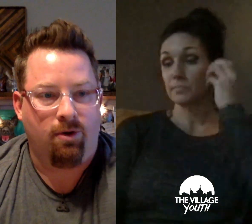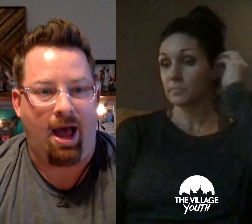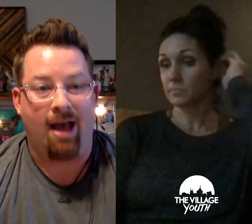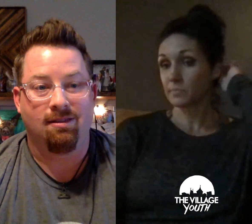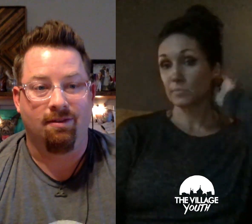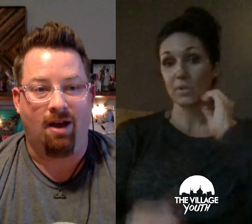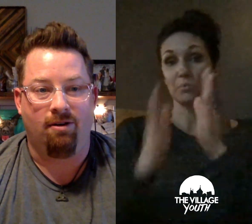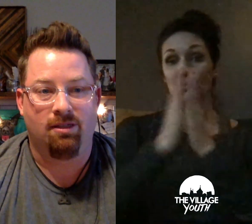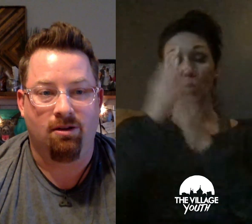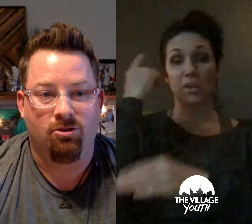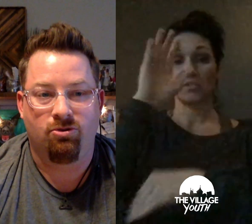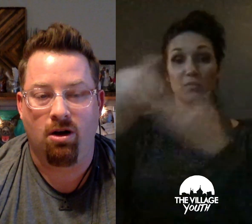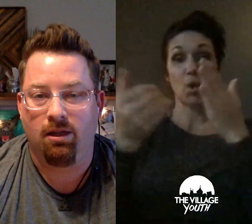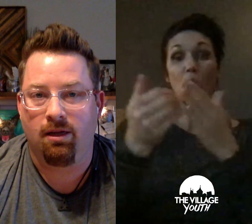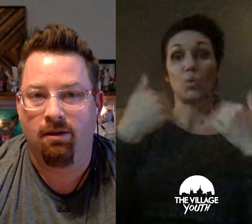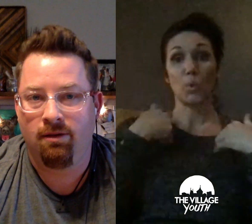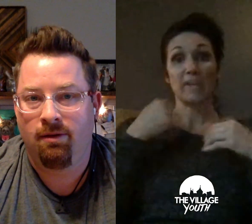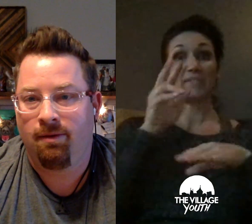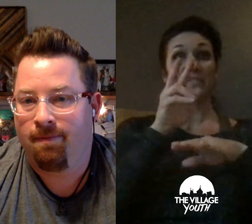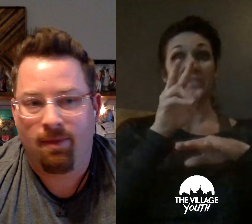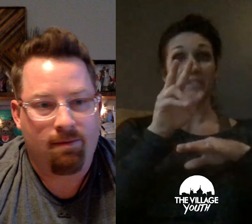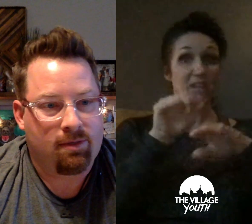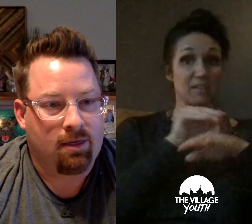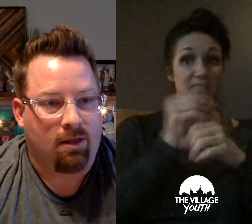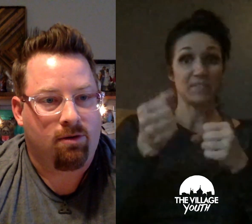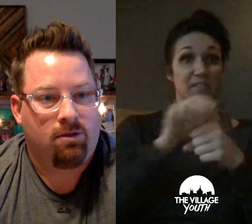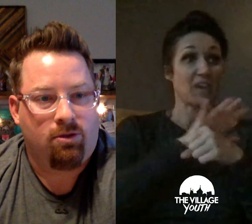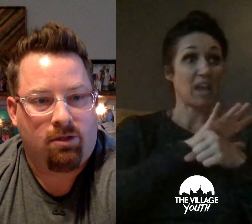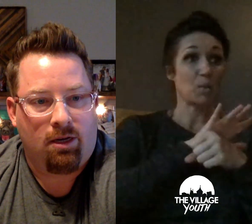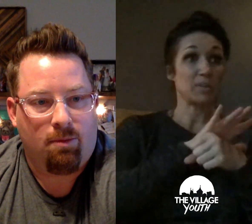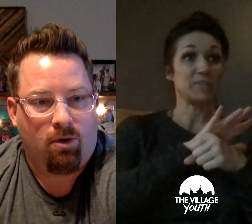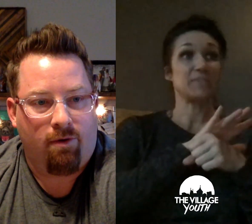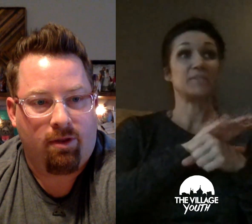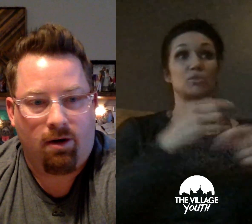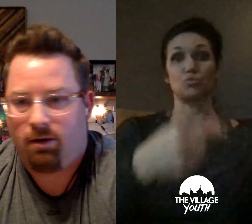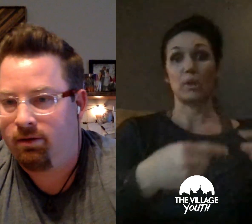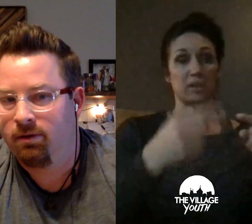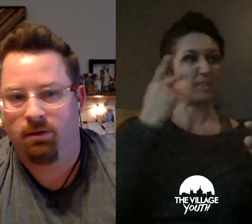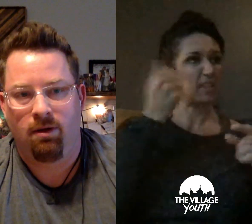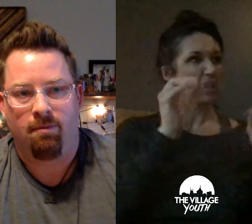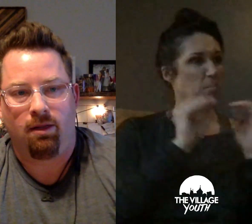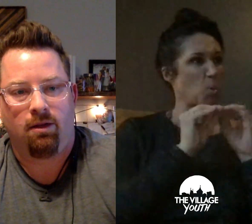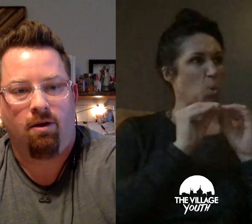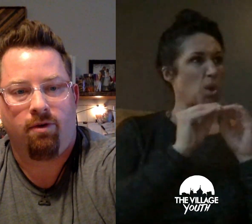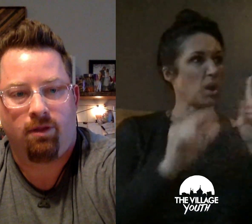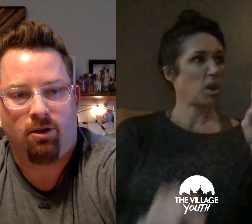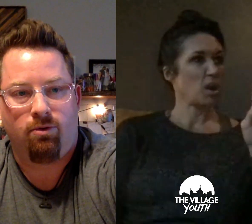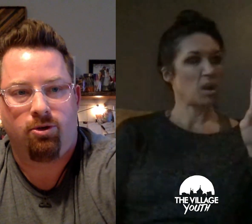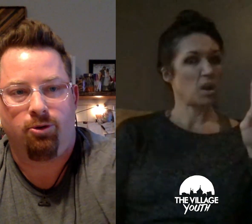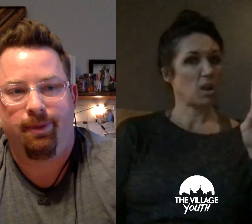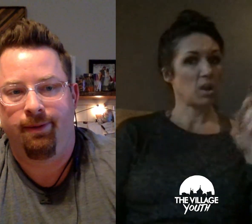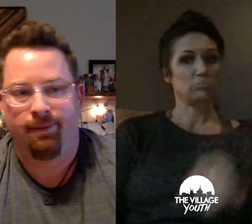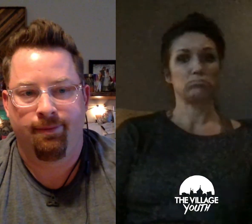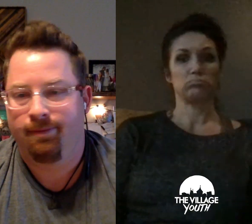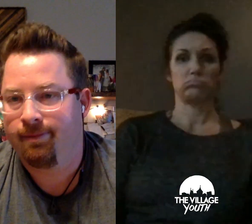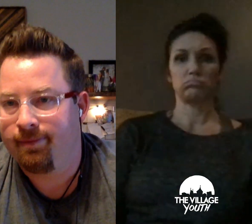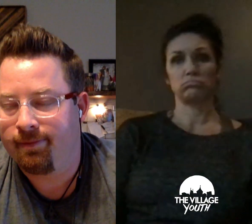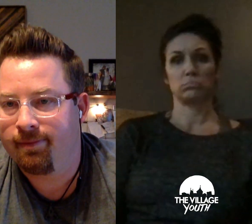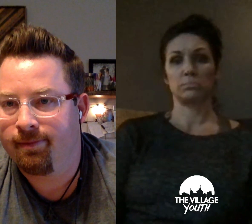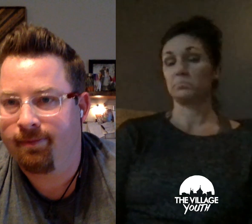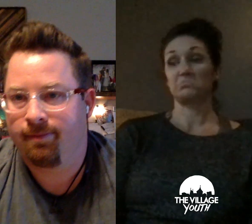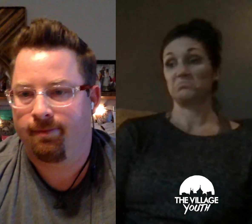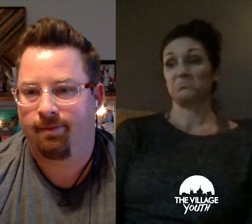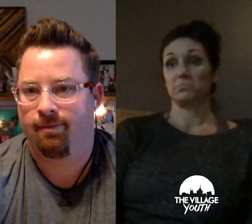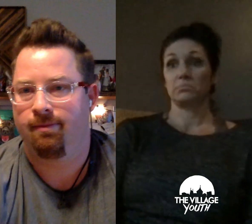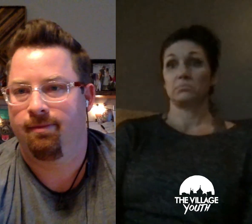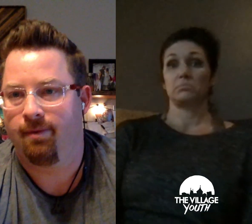everyone who has the virus and are struggling. Seeing those. Do you see any more over there? I'm going to look over into YouTube. Oh, I don't have the.